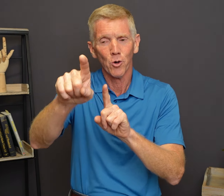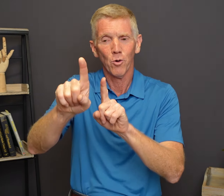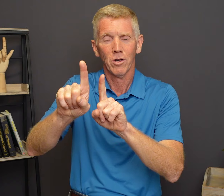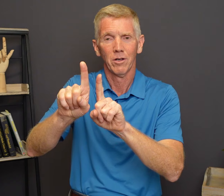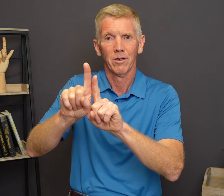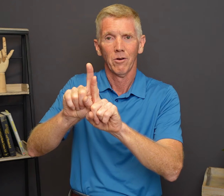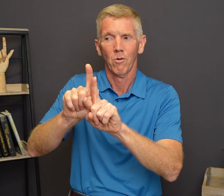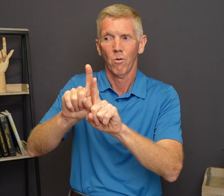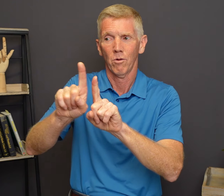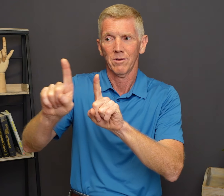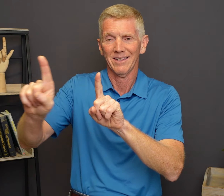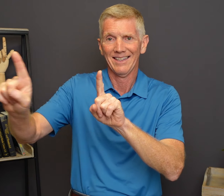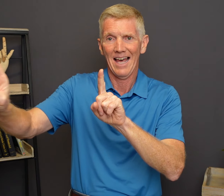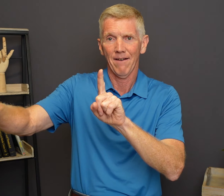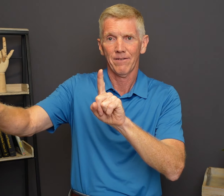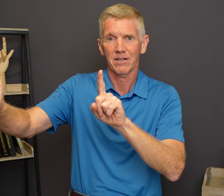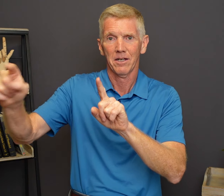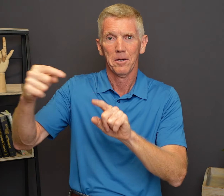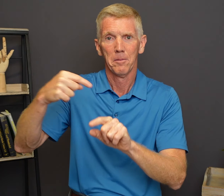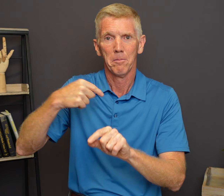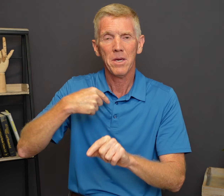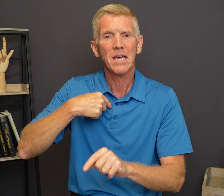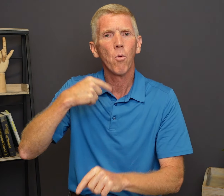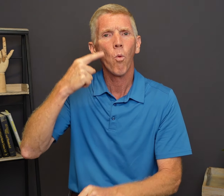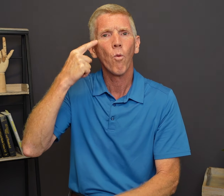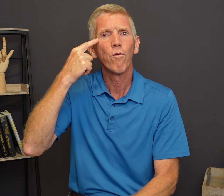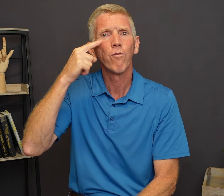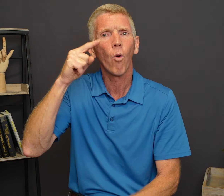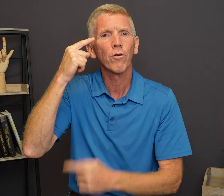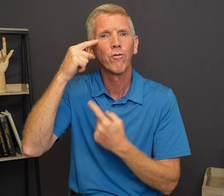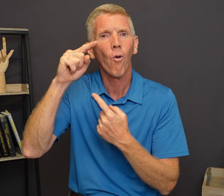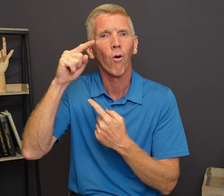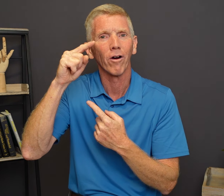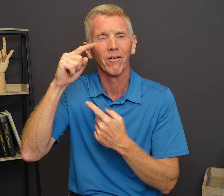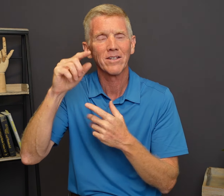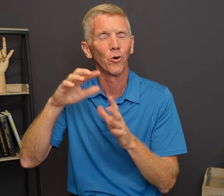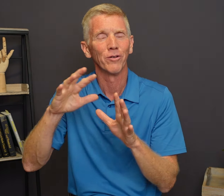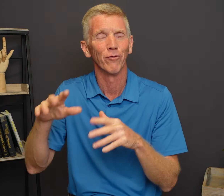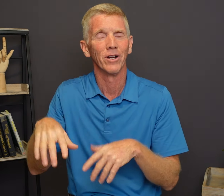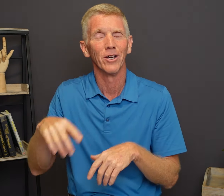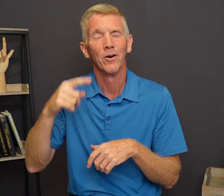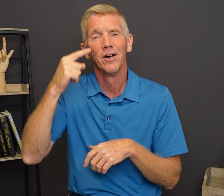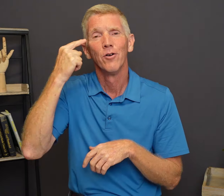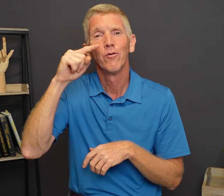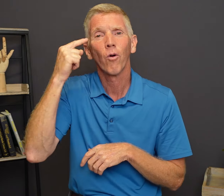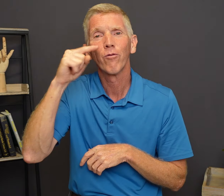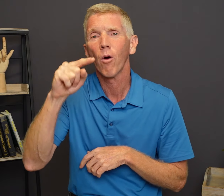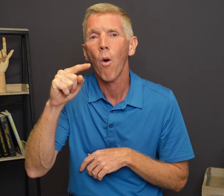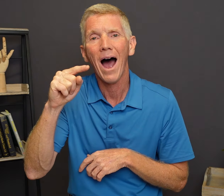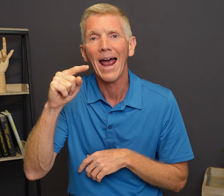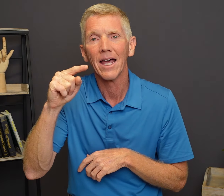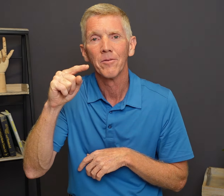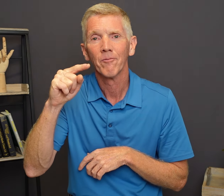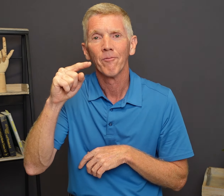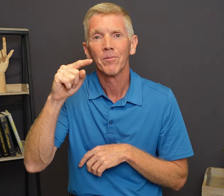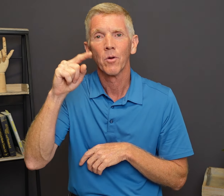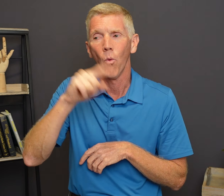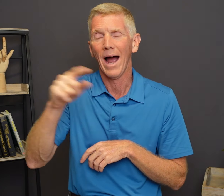You left me 4-4. That's a whole different video. 4-4. Why? Why did